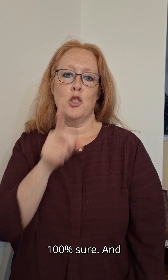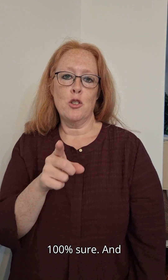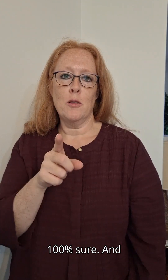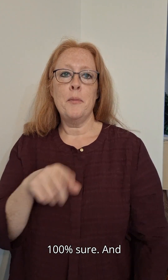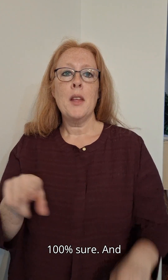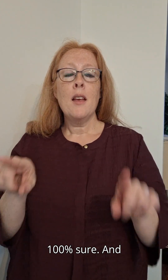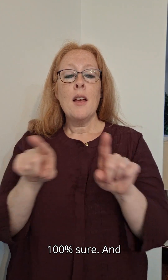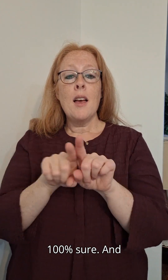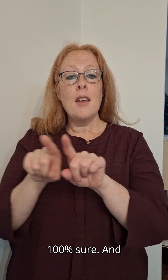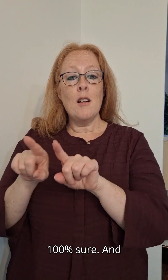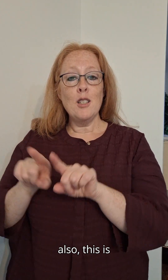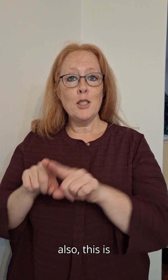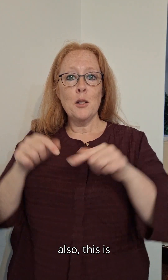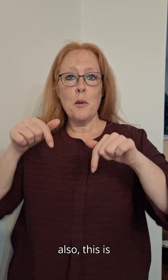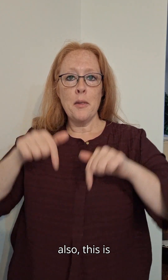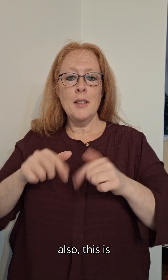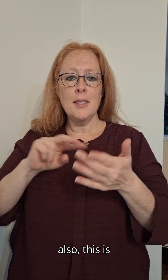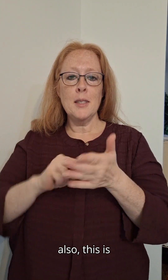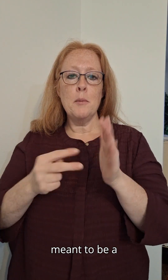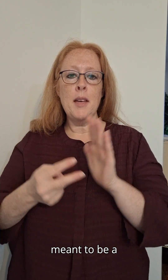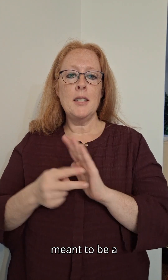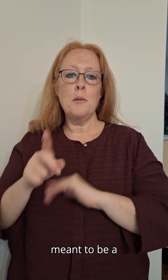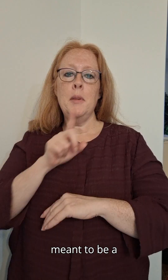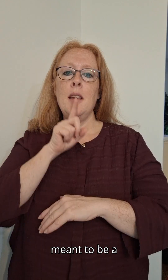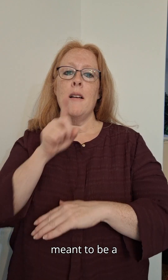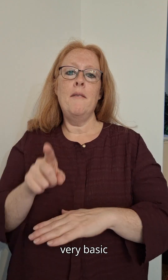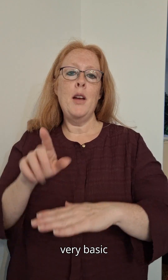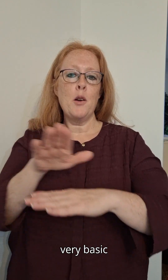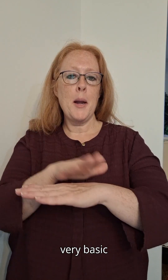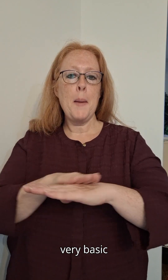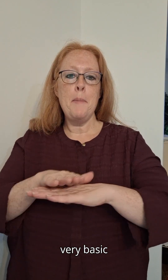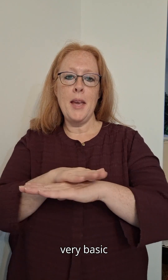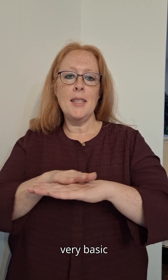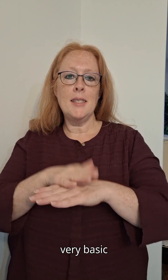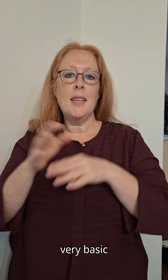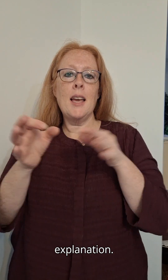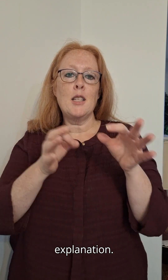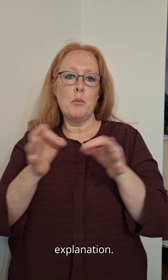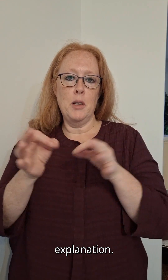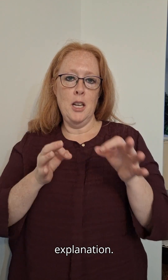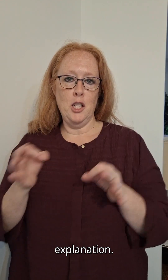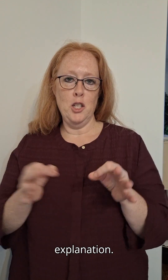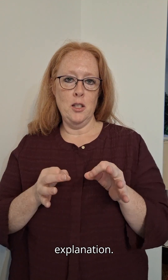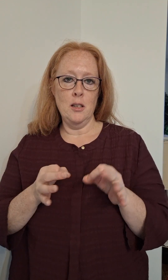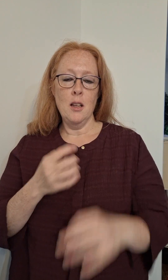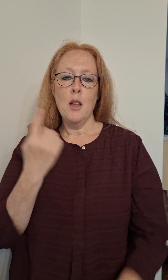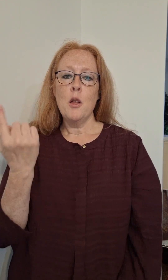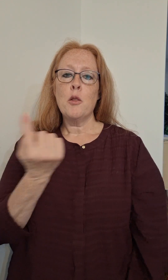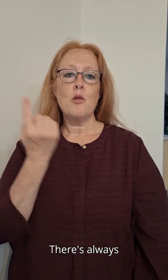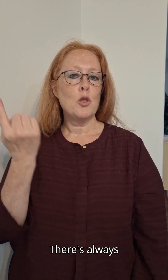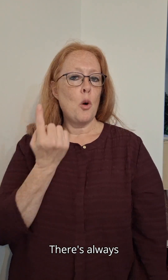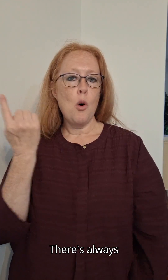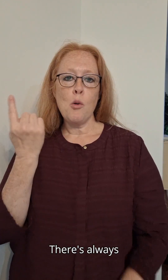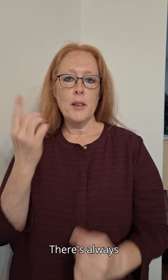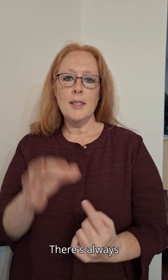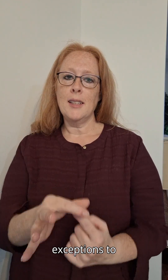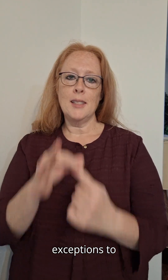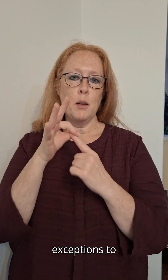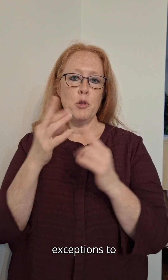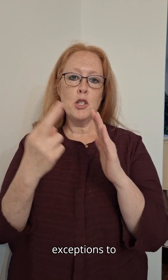sure. And also, this is meant to be a very basic explanation. There's always